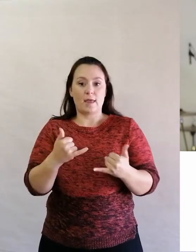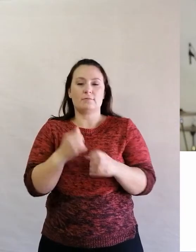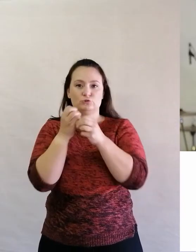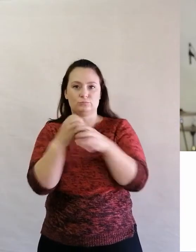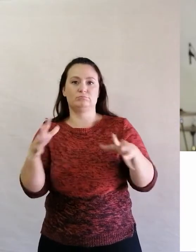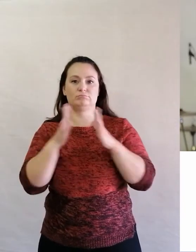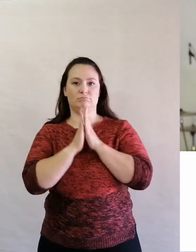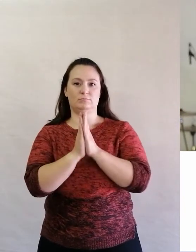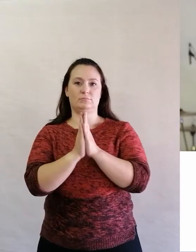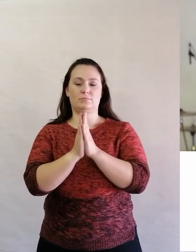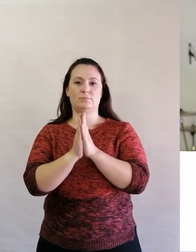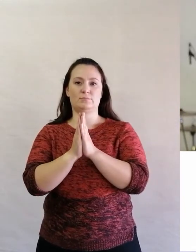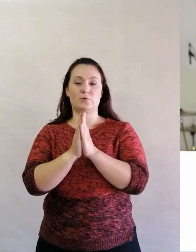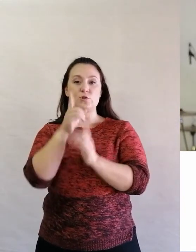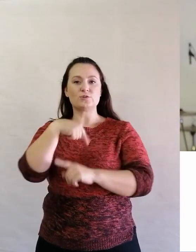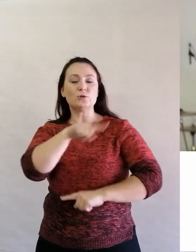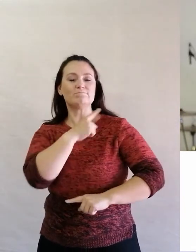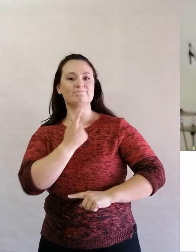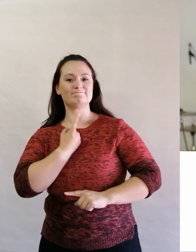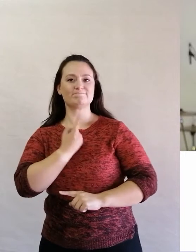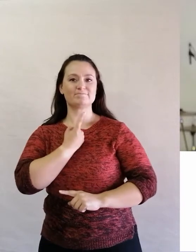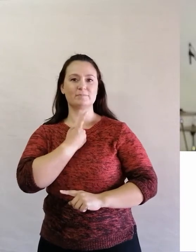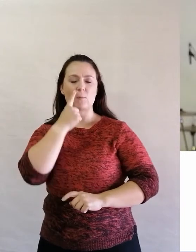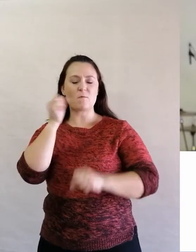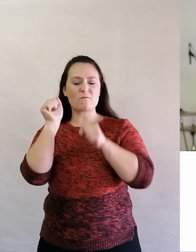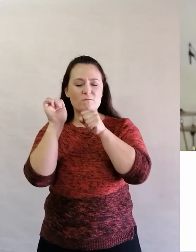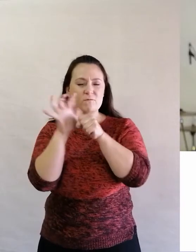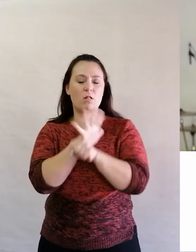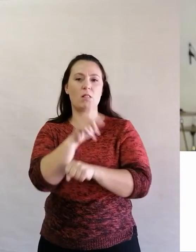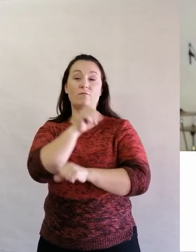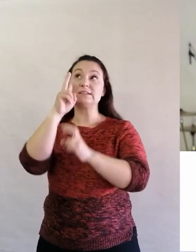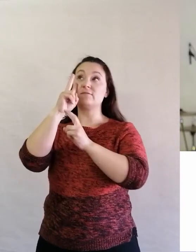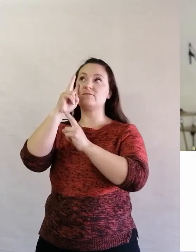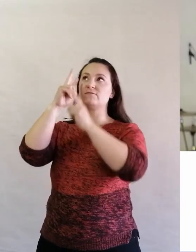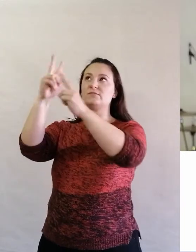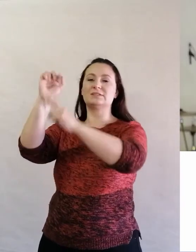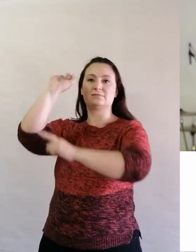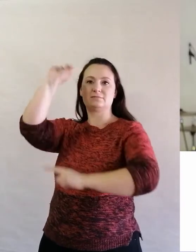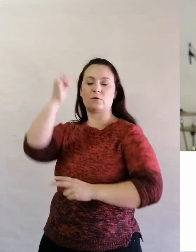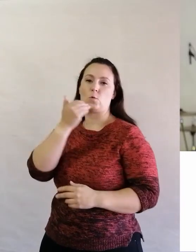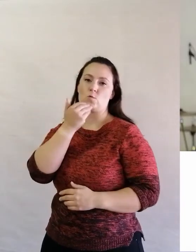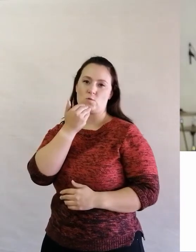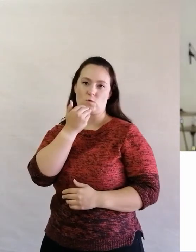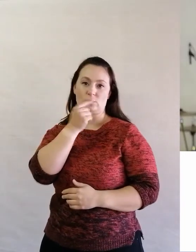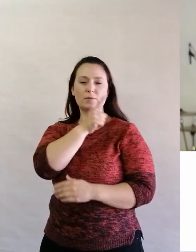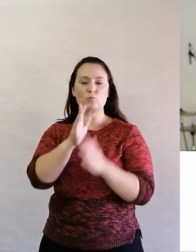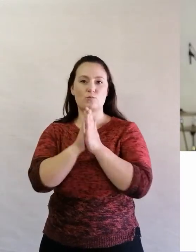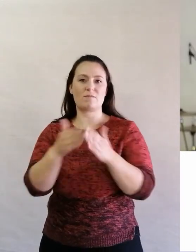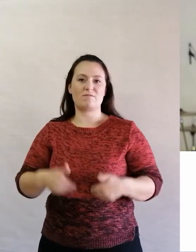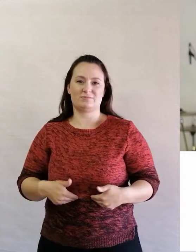start to fill yourself just with a greater vision of who He is, because that's what prayer and fasting is